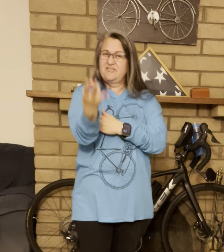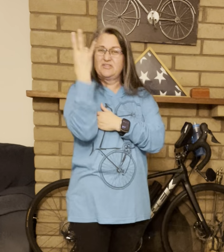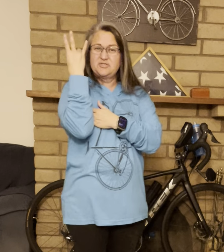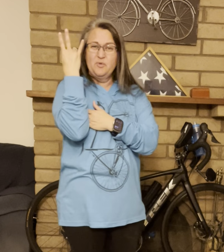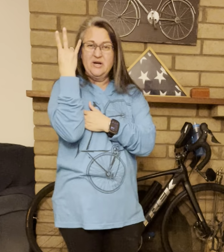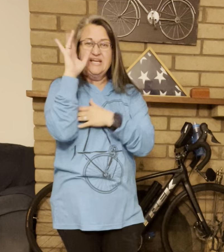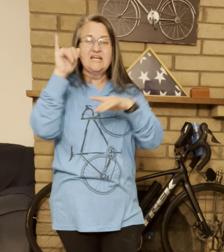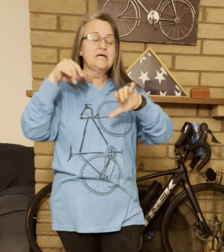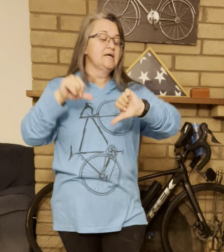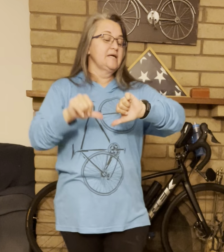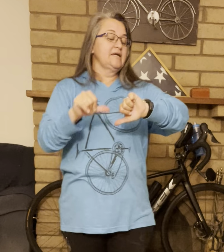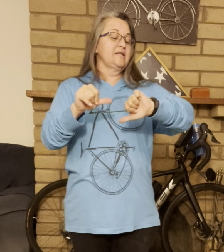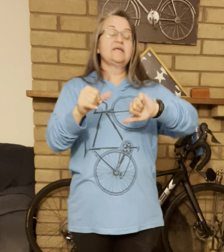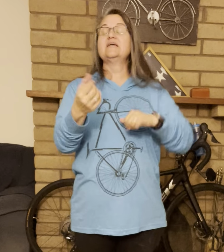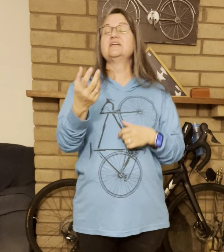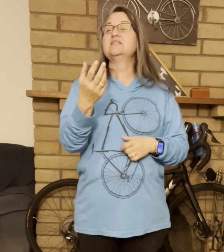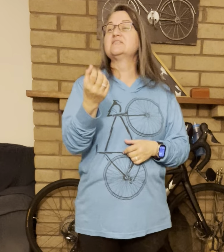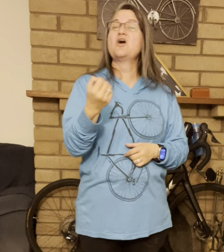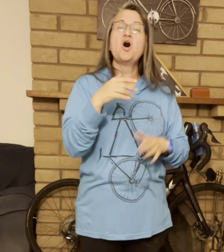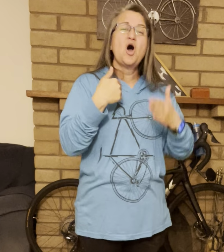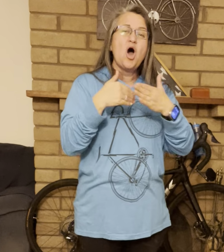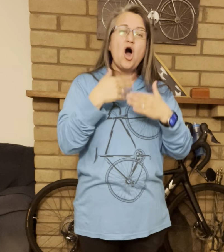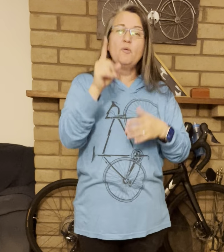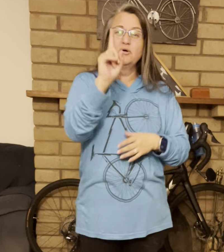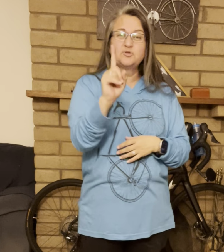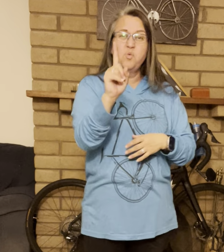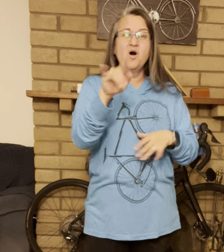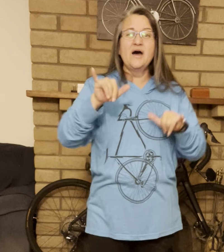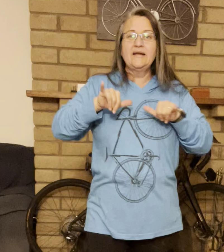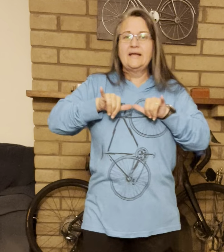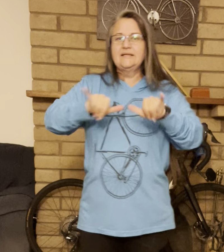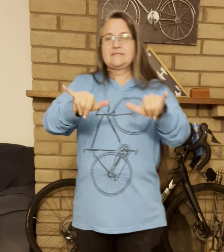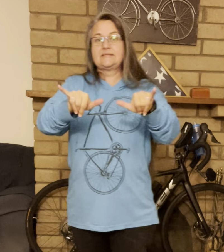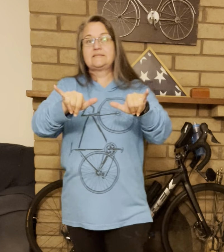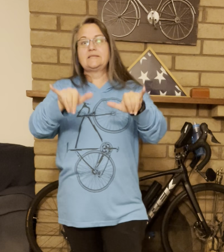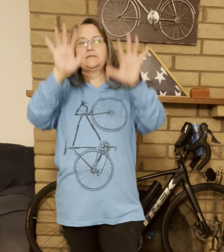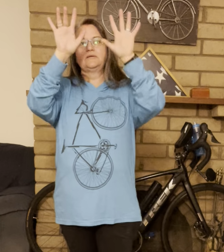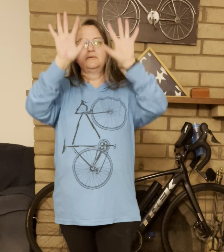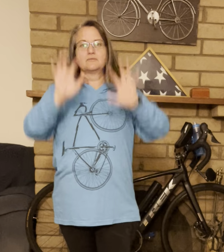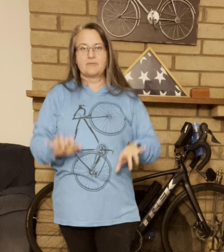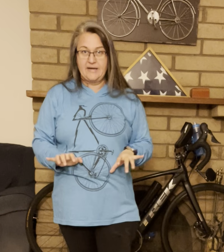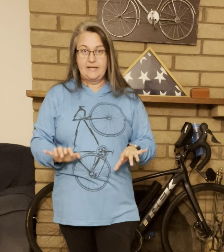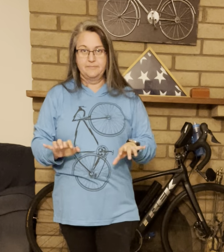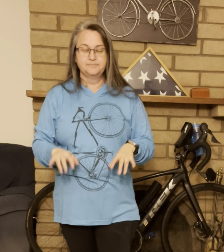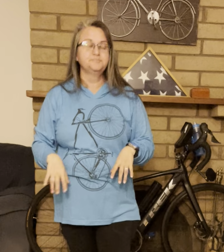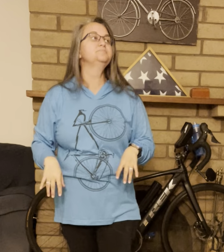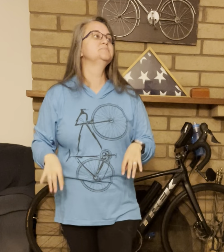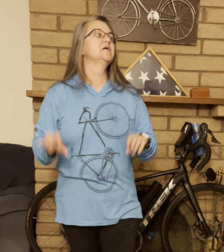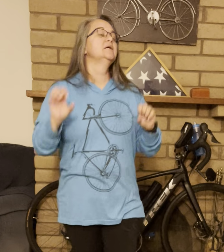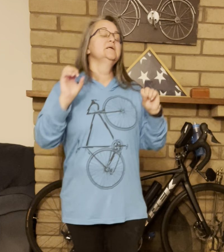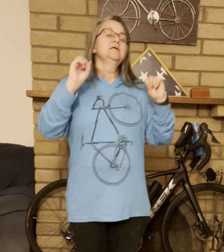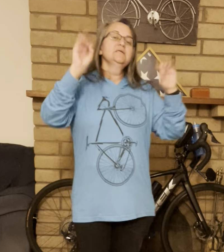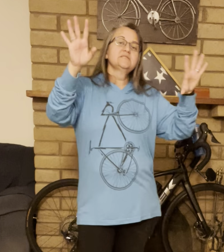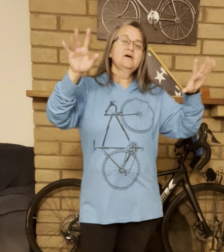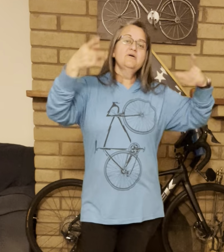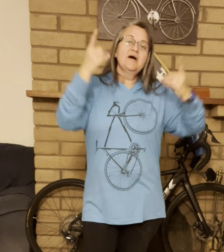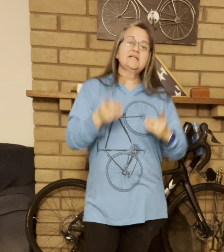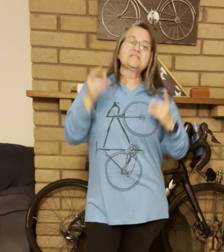this morning. It is almost 1 and it's still raining. So I